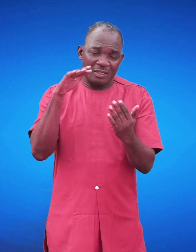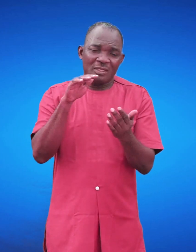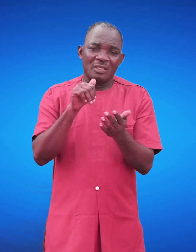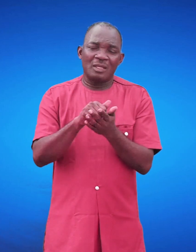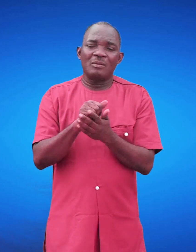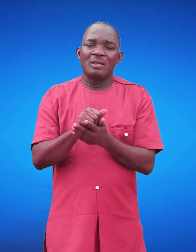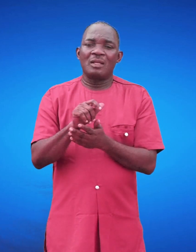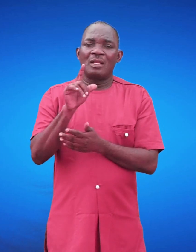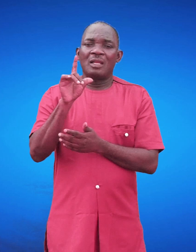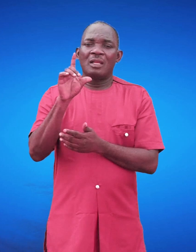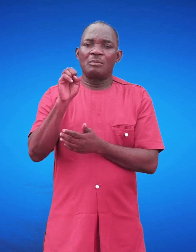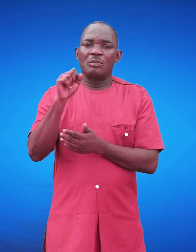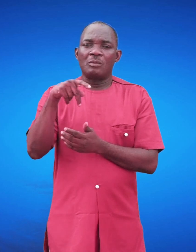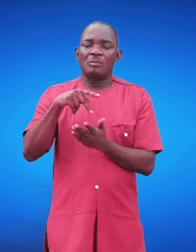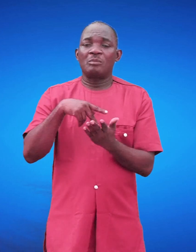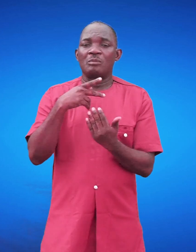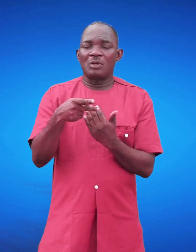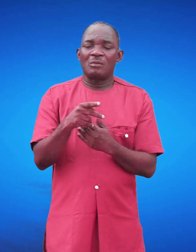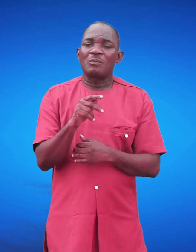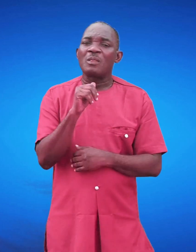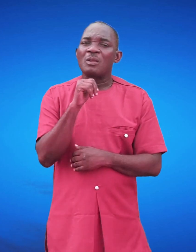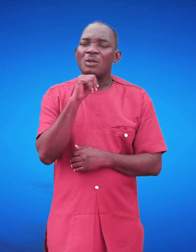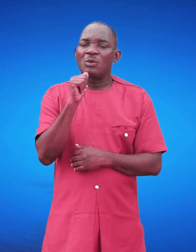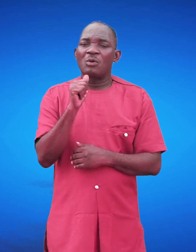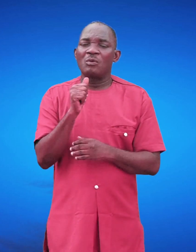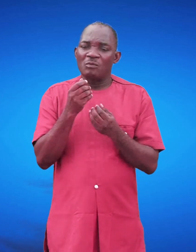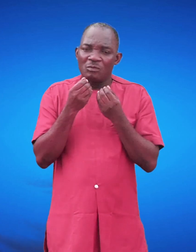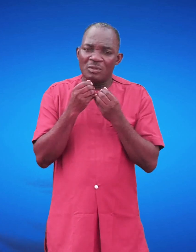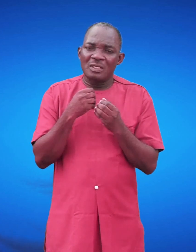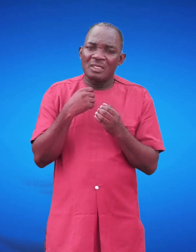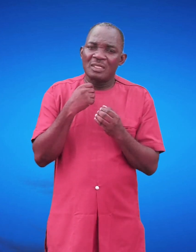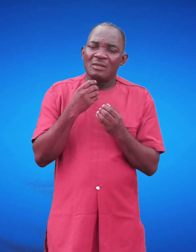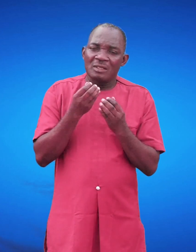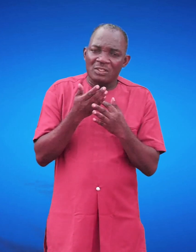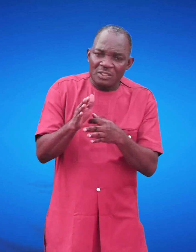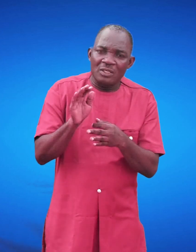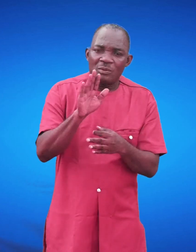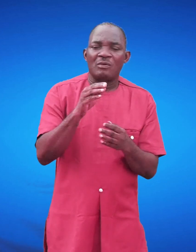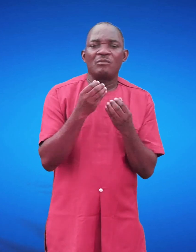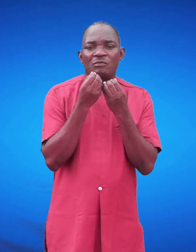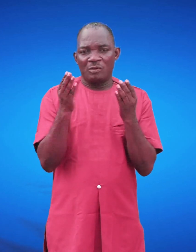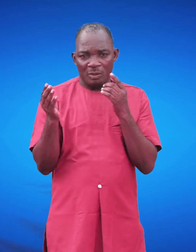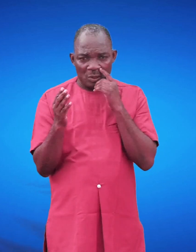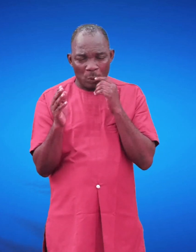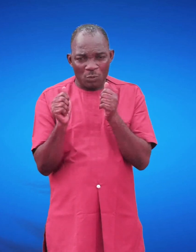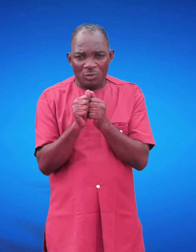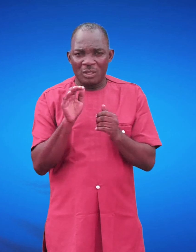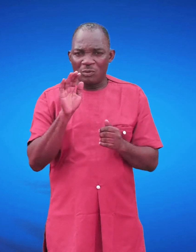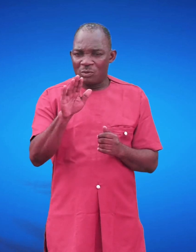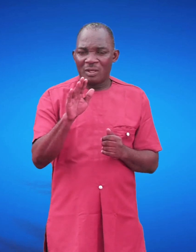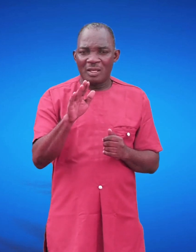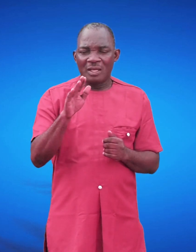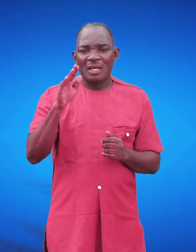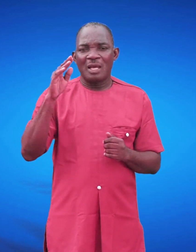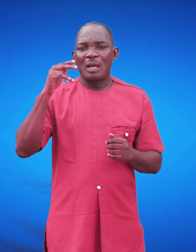LEAP program will not pass on such information without your permission.